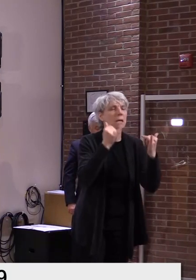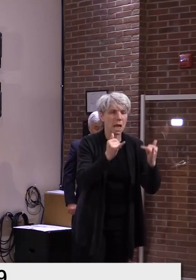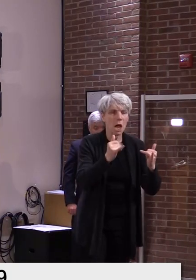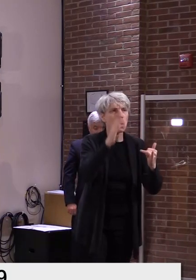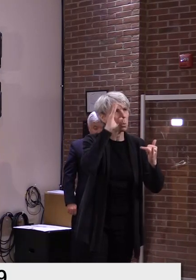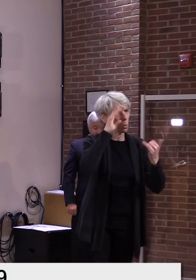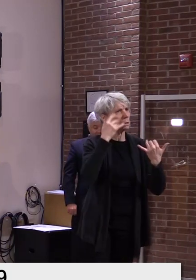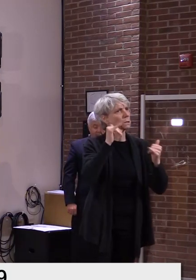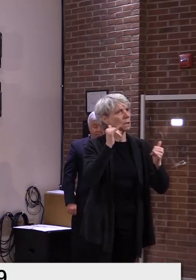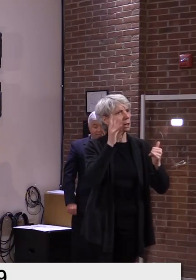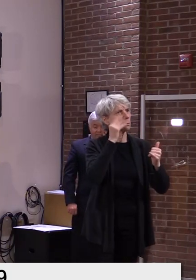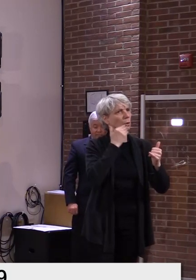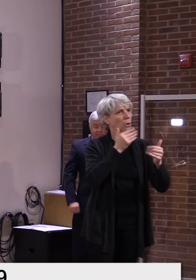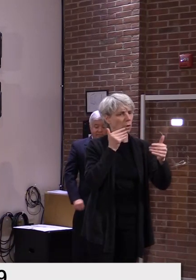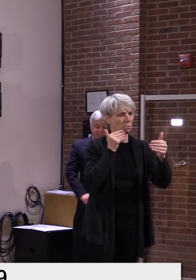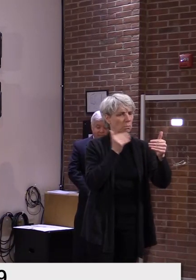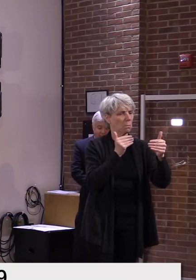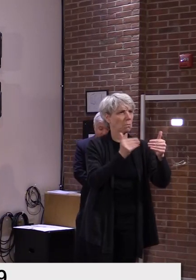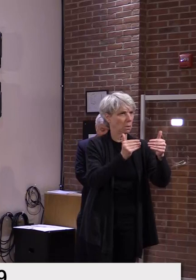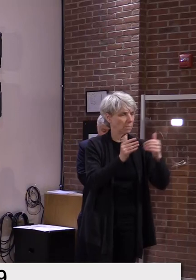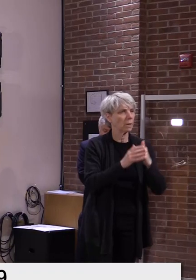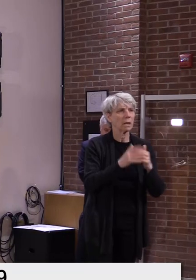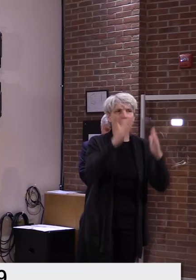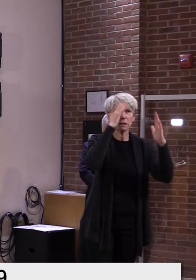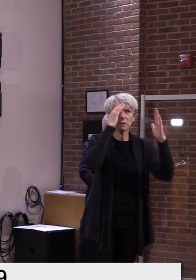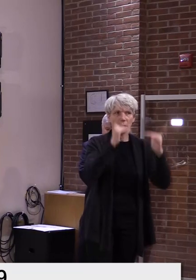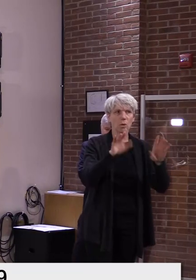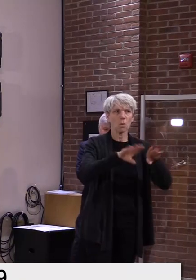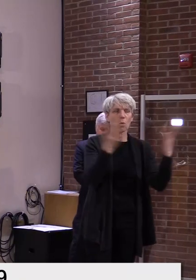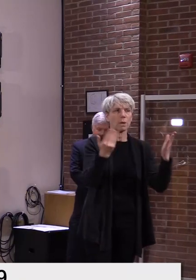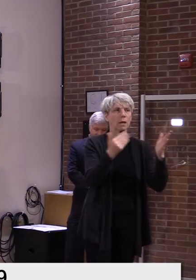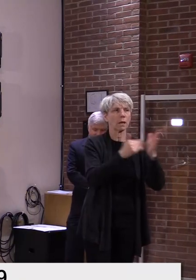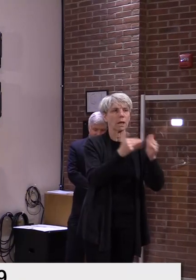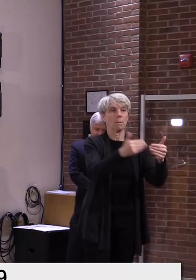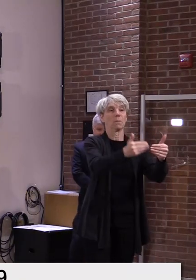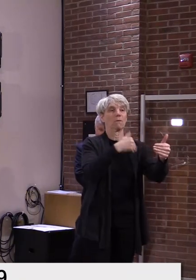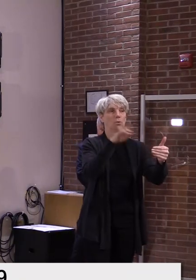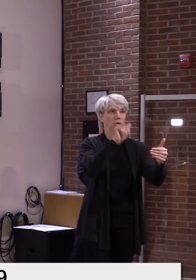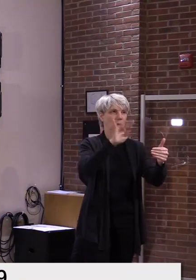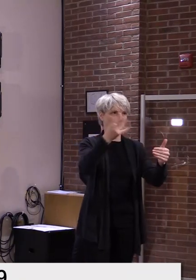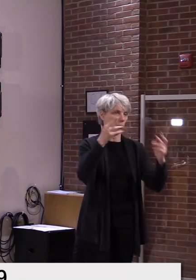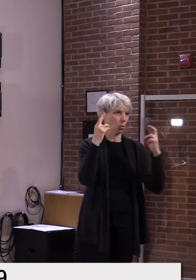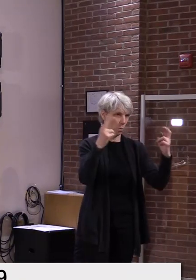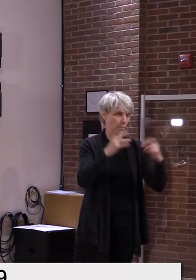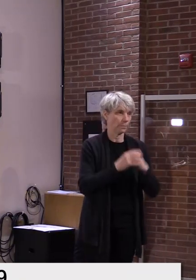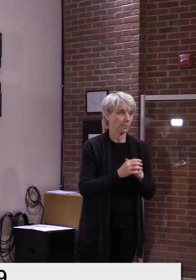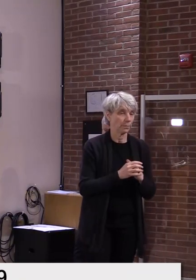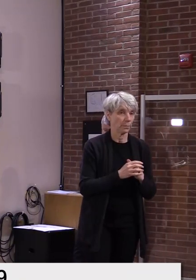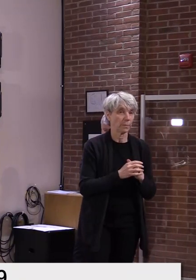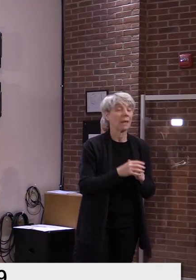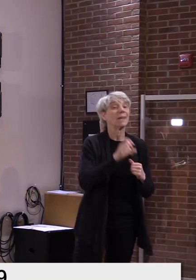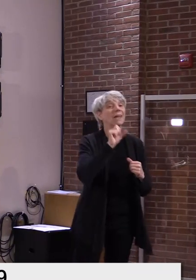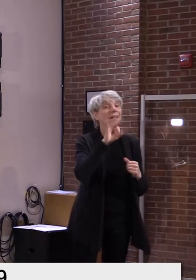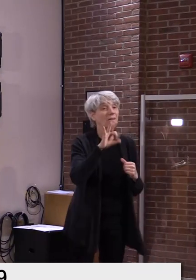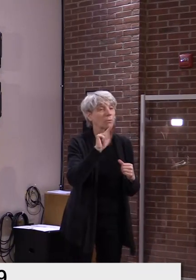throughout this pandemic and well before, that Vermonters are willing to help their neighbors and do their part for the